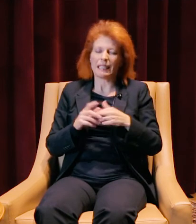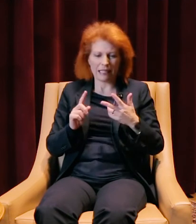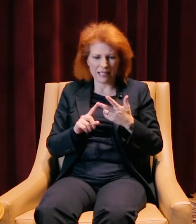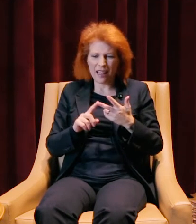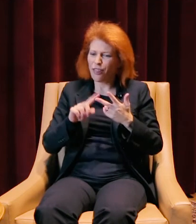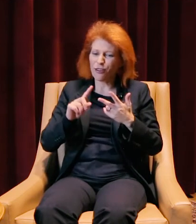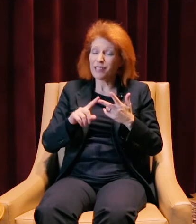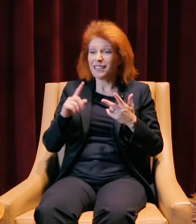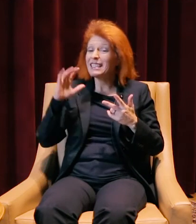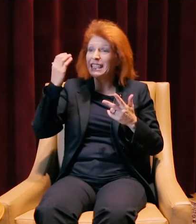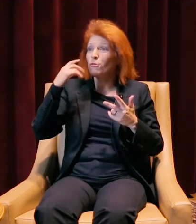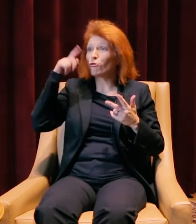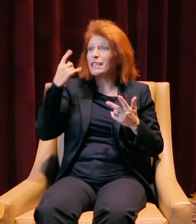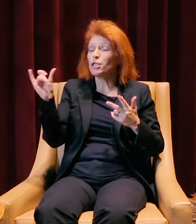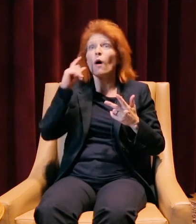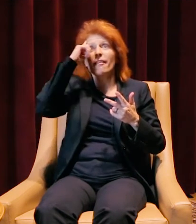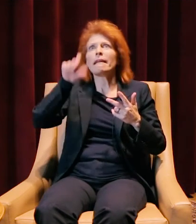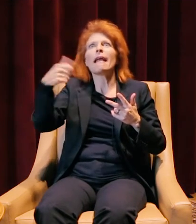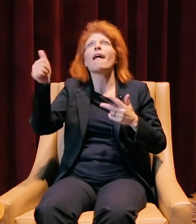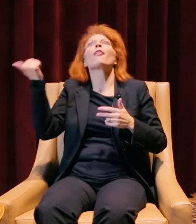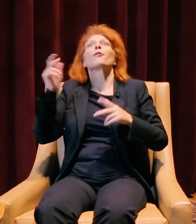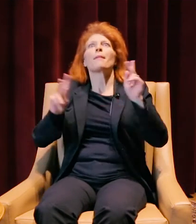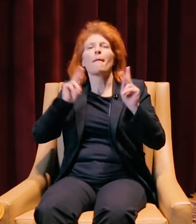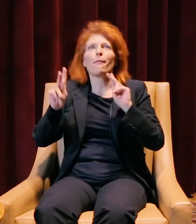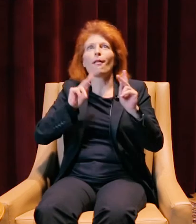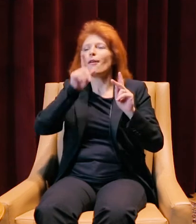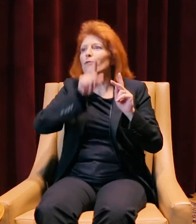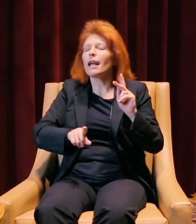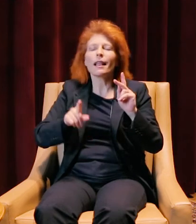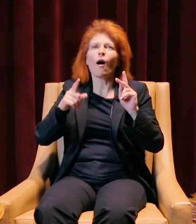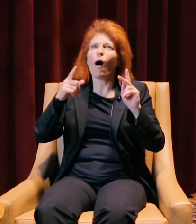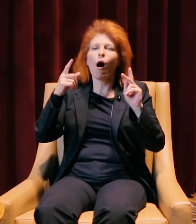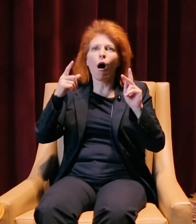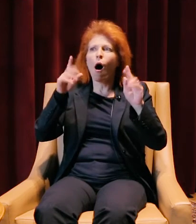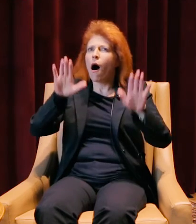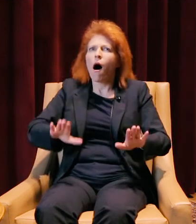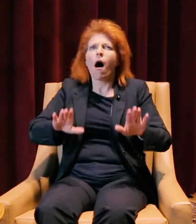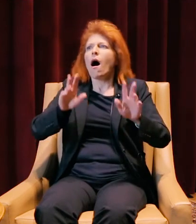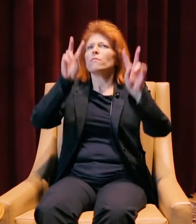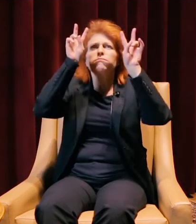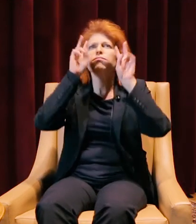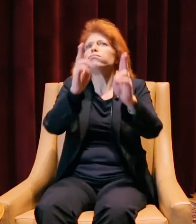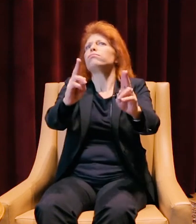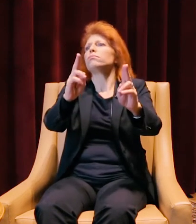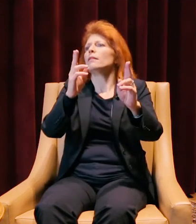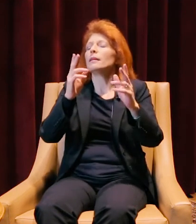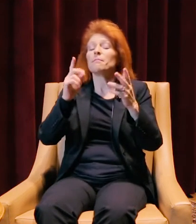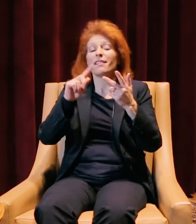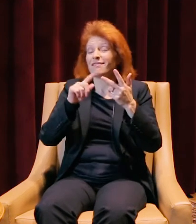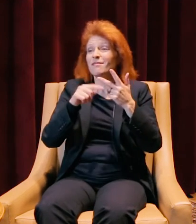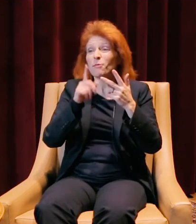This is going to sound crazy as well. I could think of 10 other people in business that I really had great admiration from and learned from, but I'm going to do